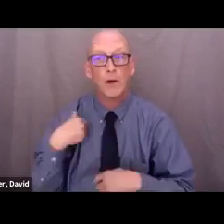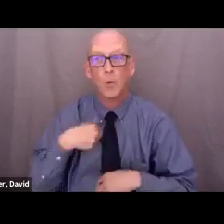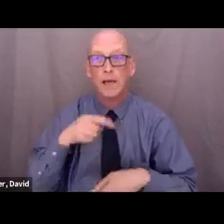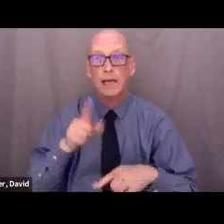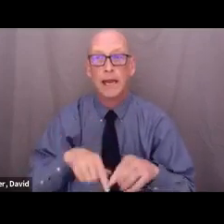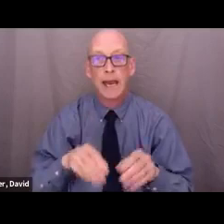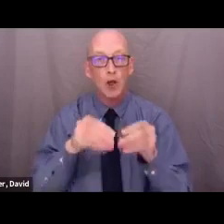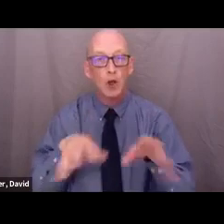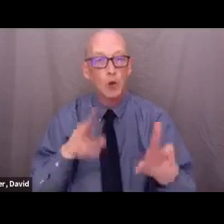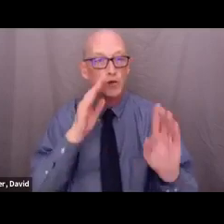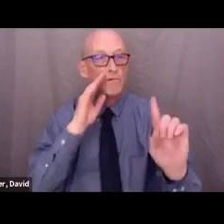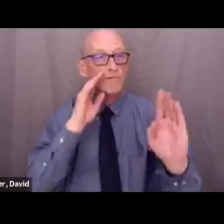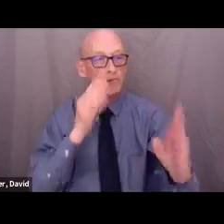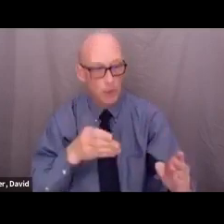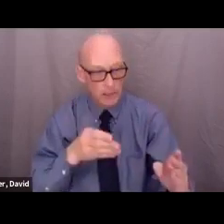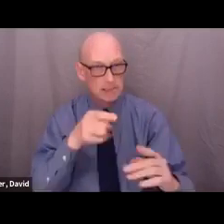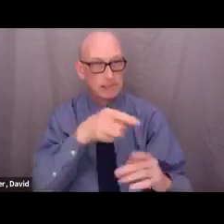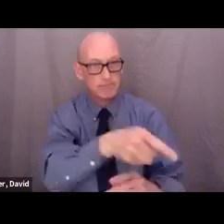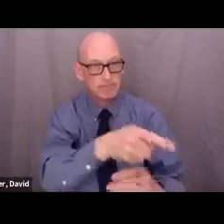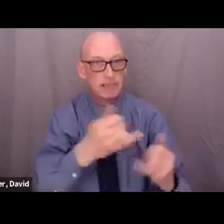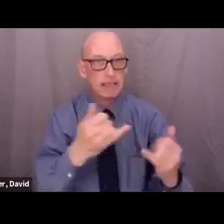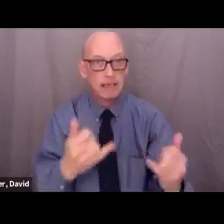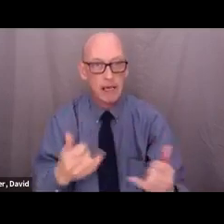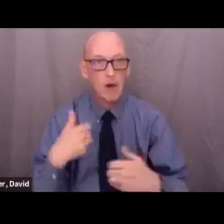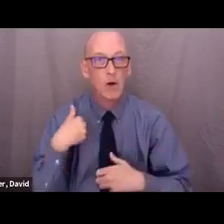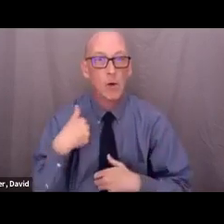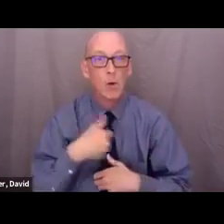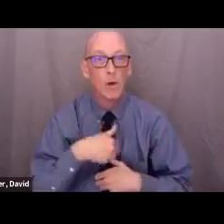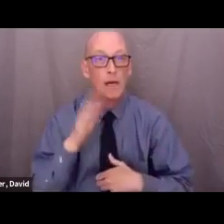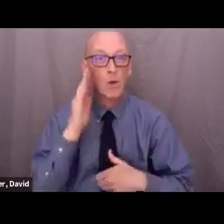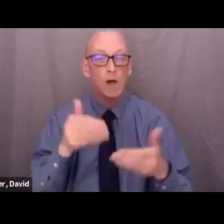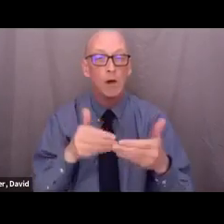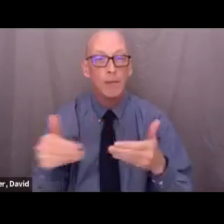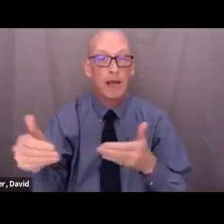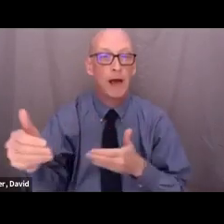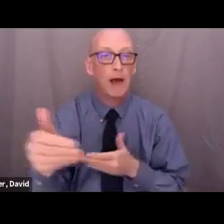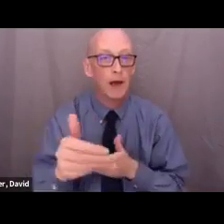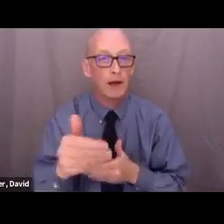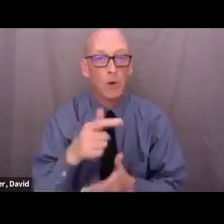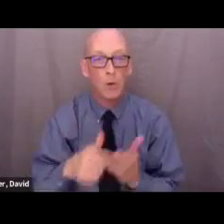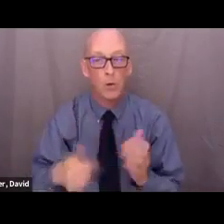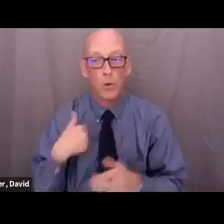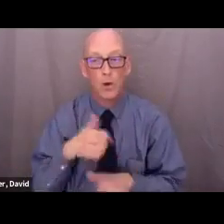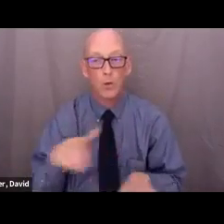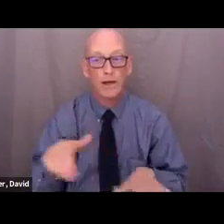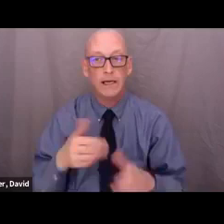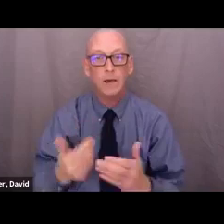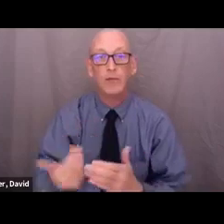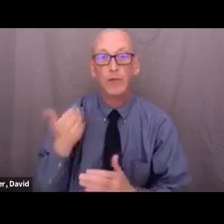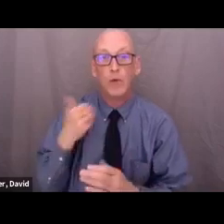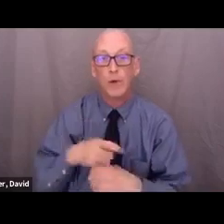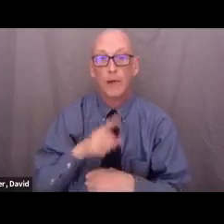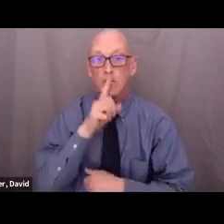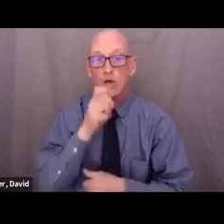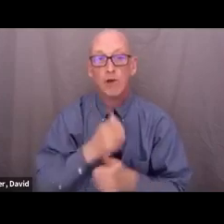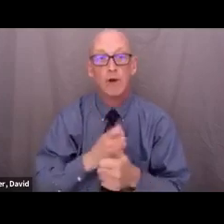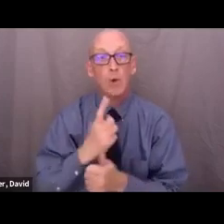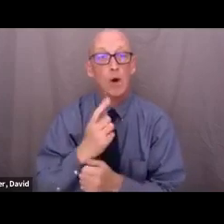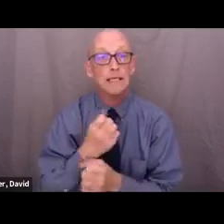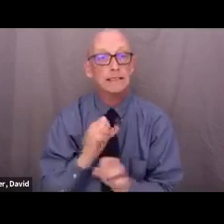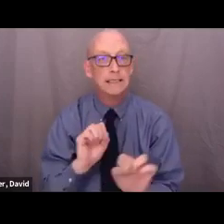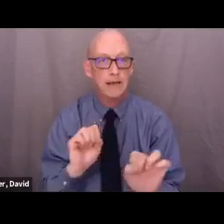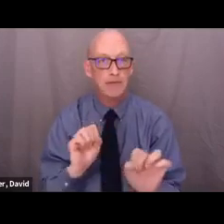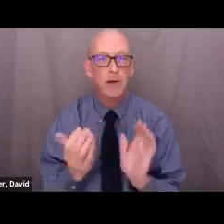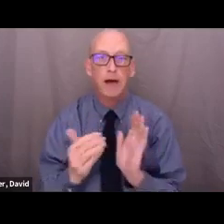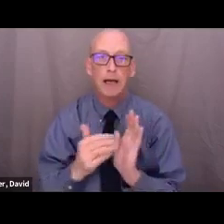We really have to make sure that we're going to go beyond what we were doing before to make sure that each one of us are safe. Again,